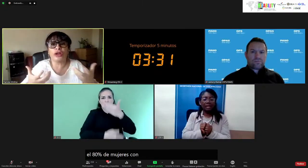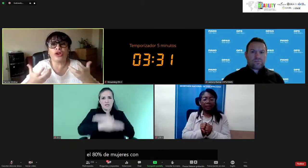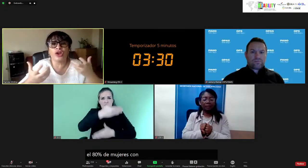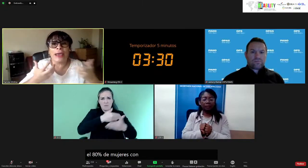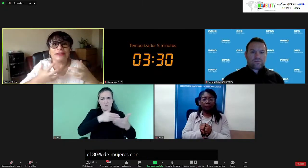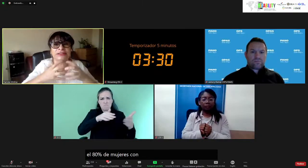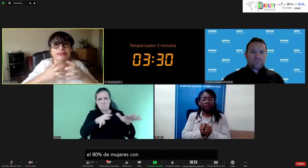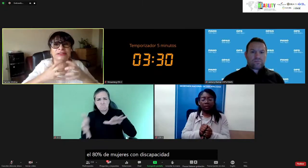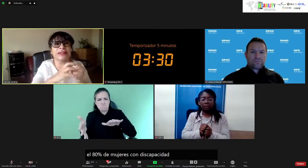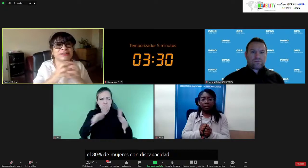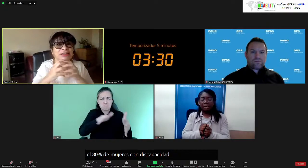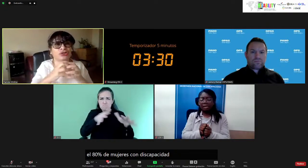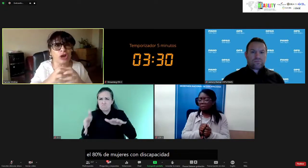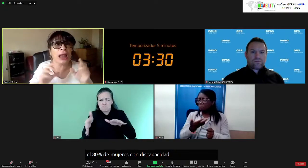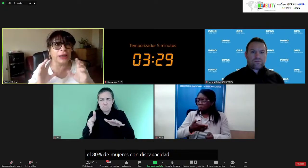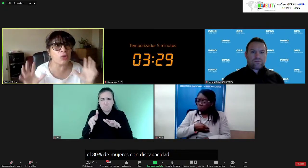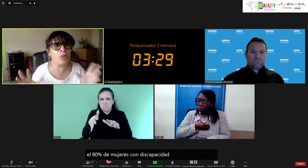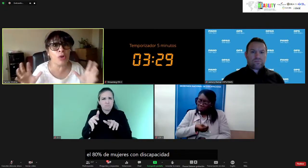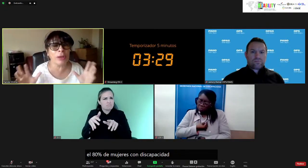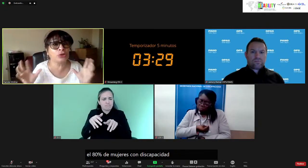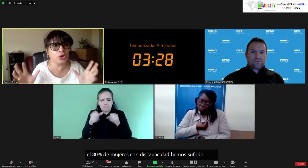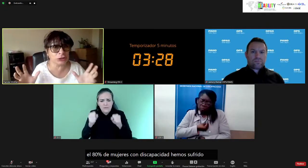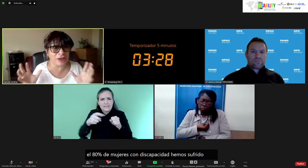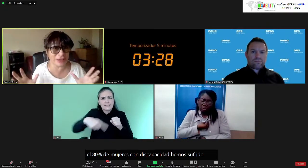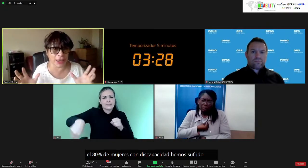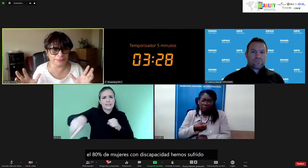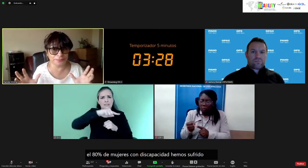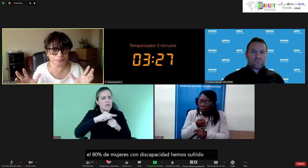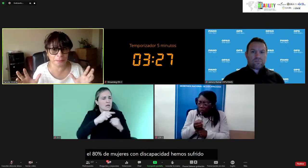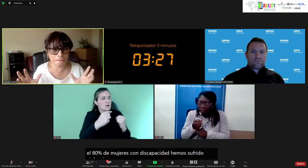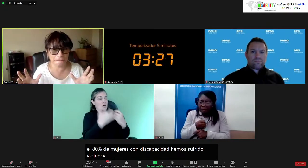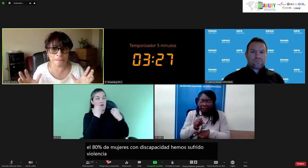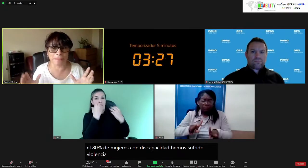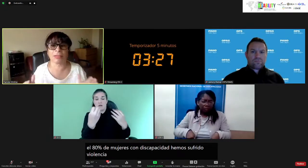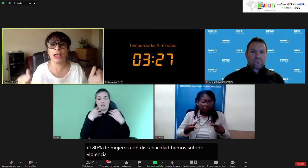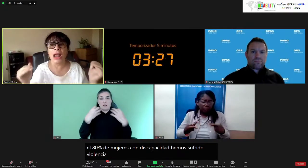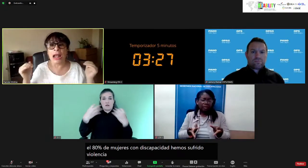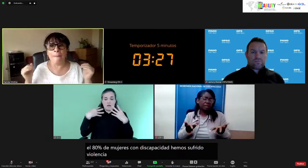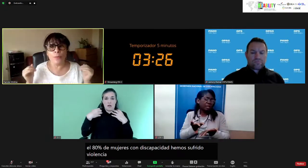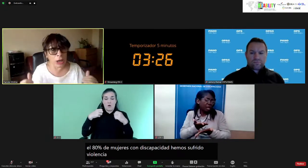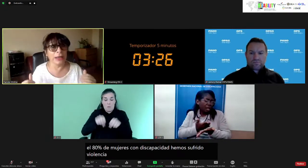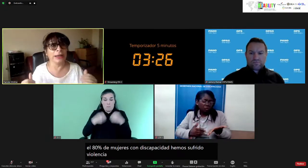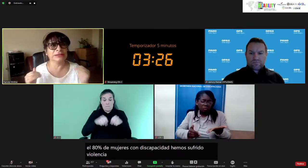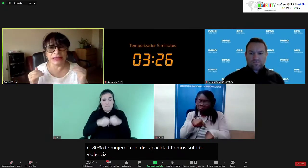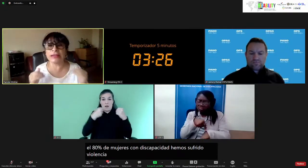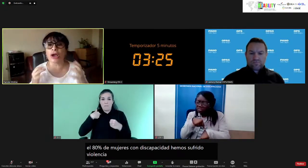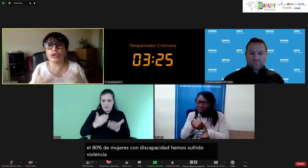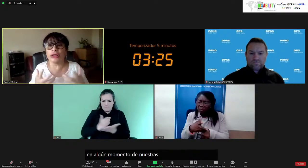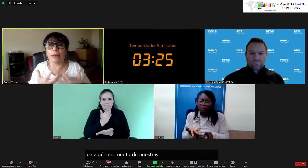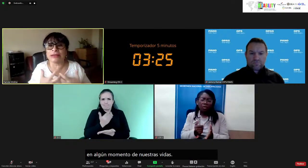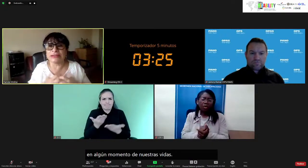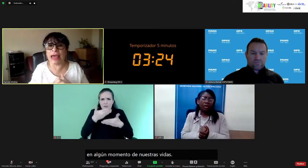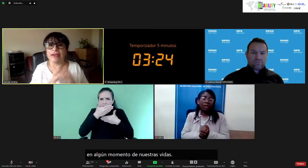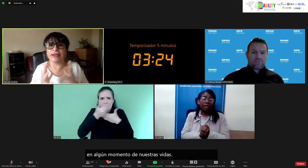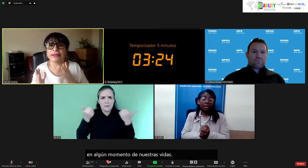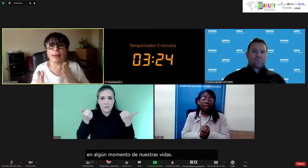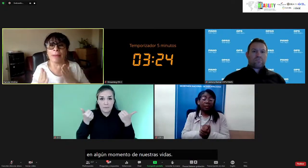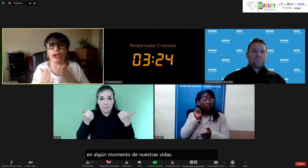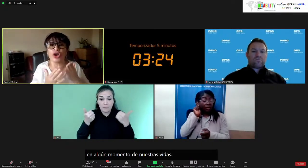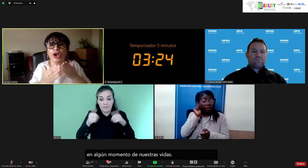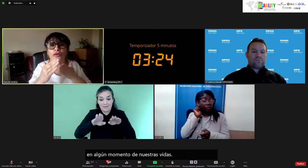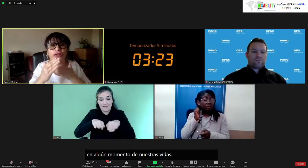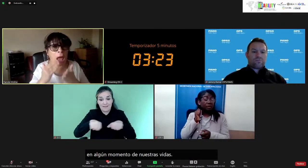are with disabilities have suffered from violence in our lives